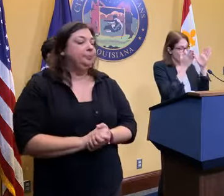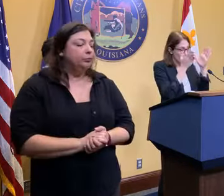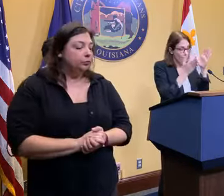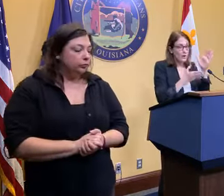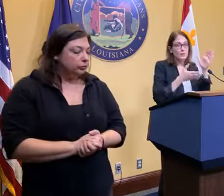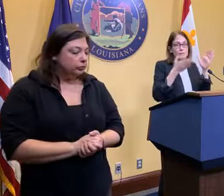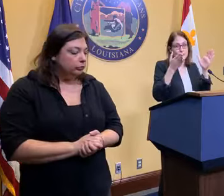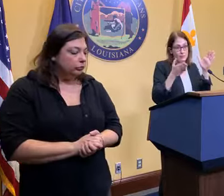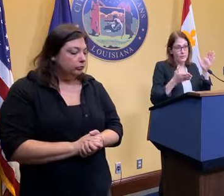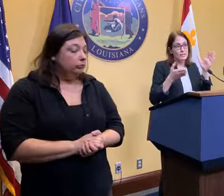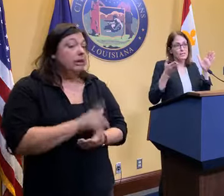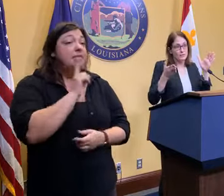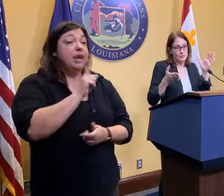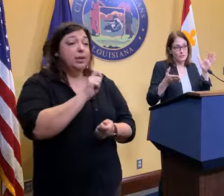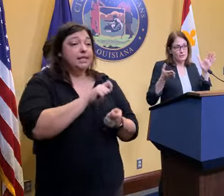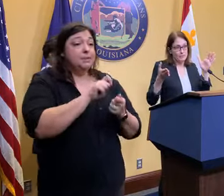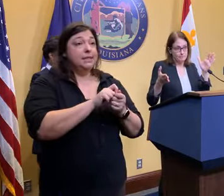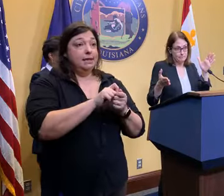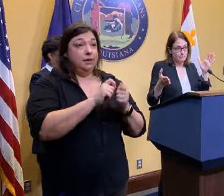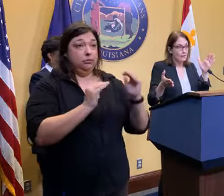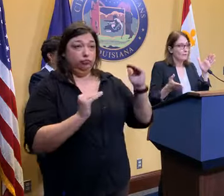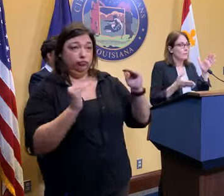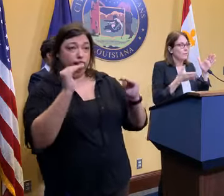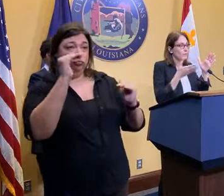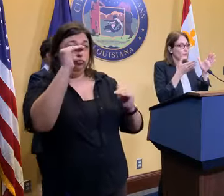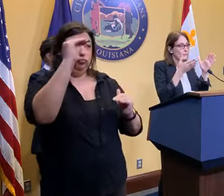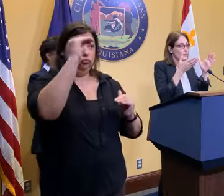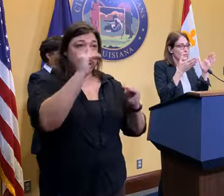a very specific tiered system.